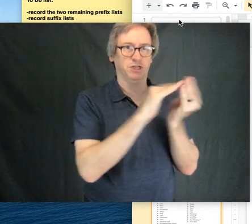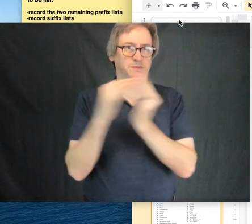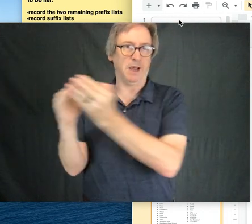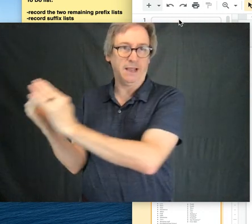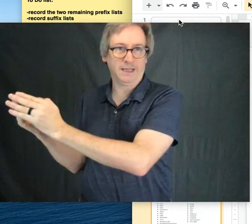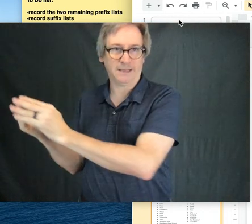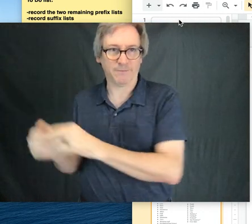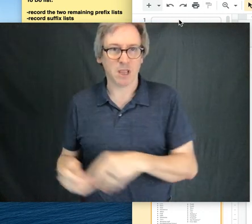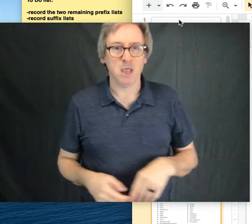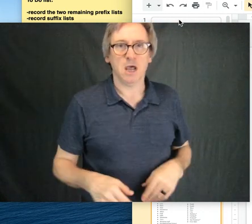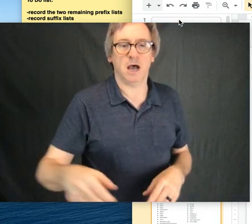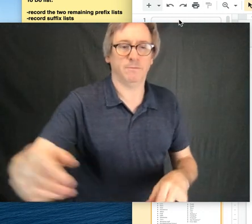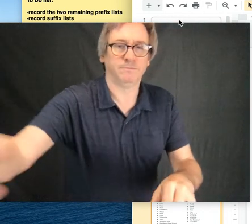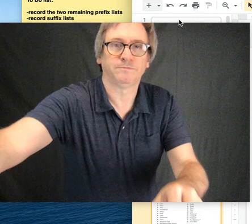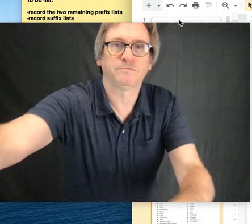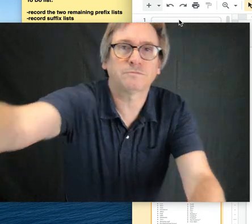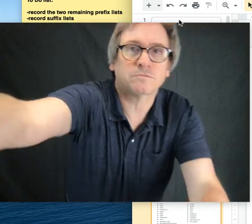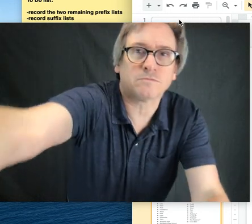swishes by like that.